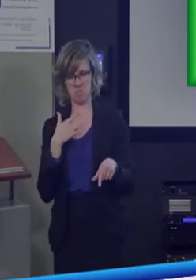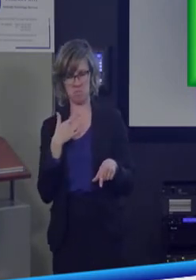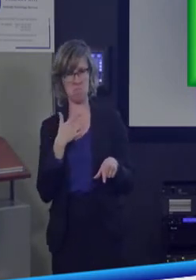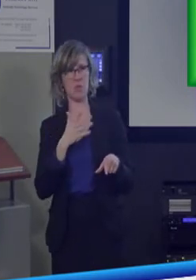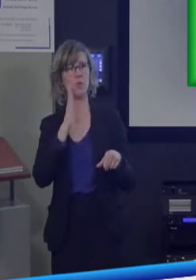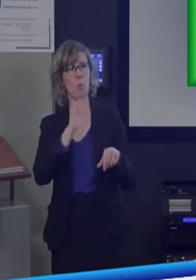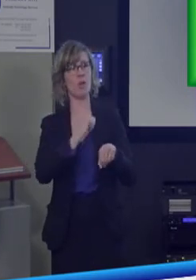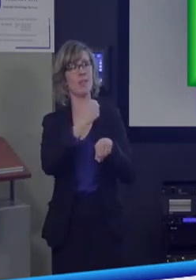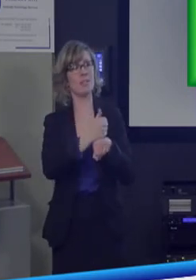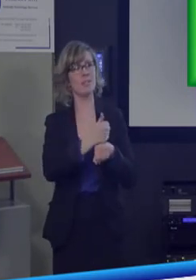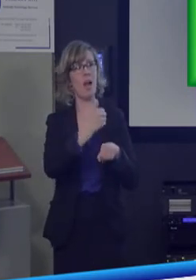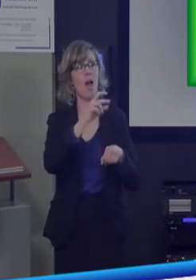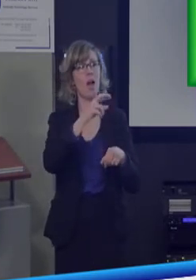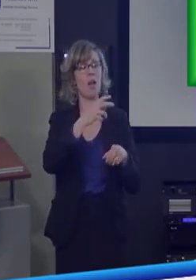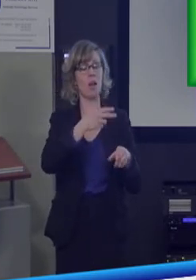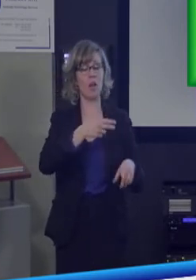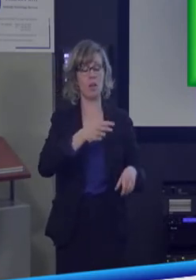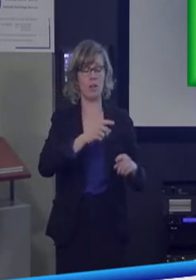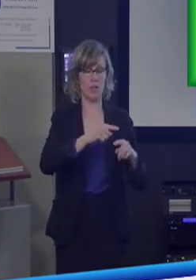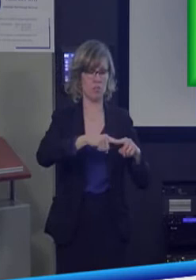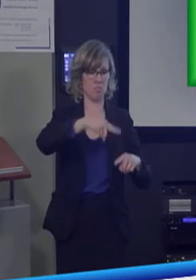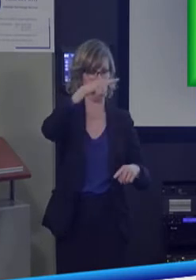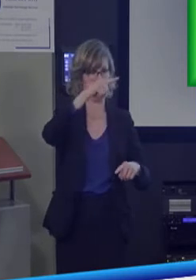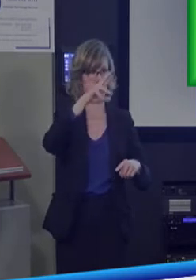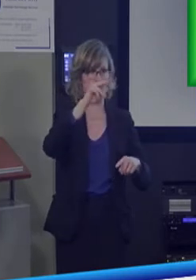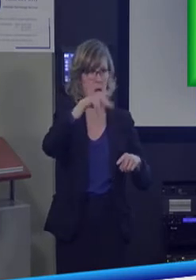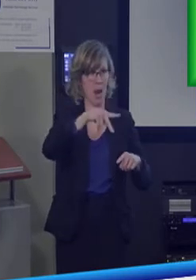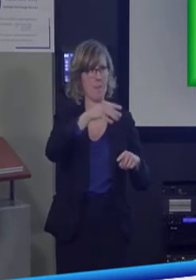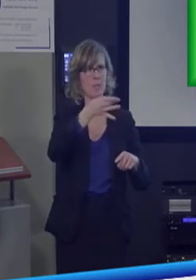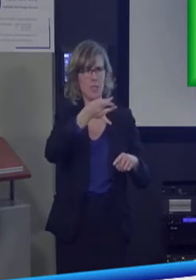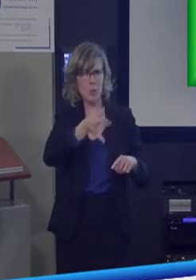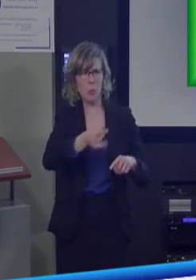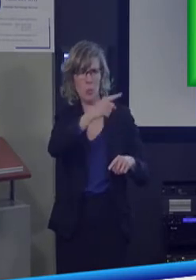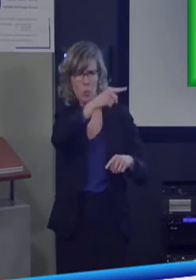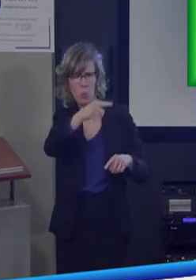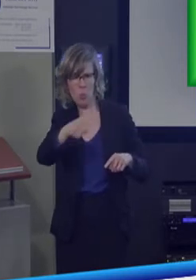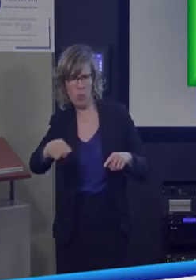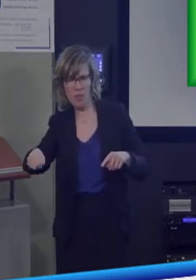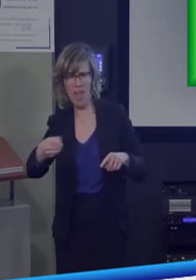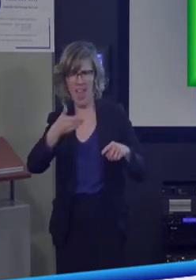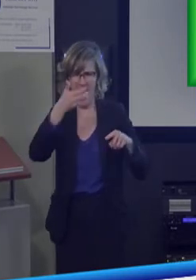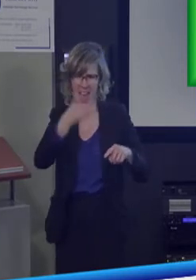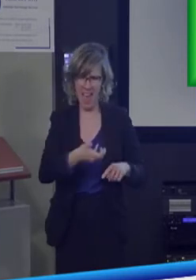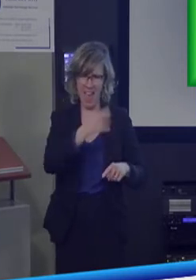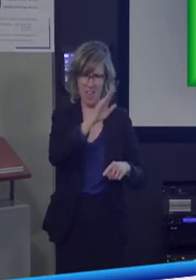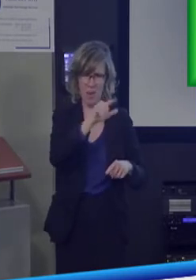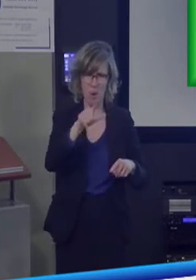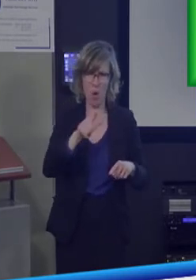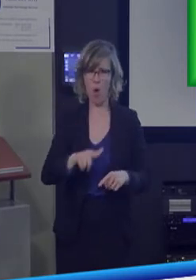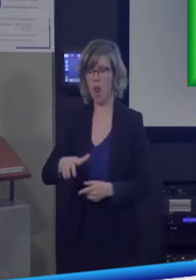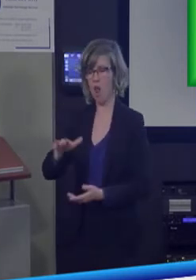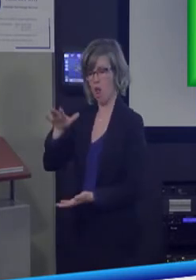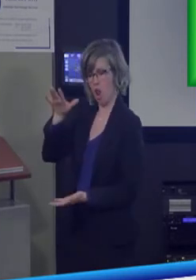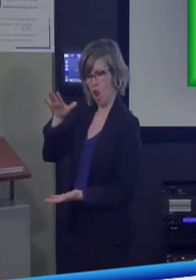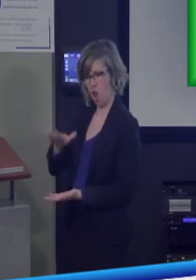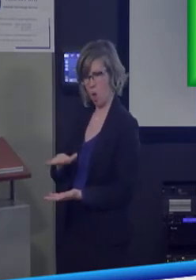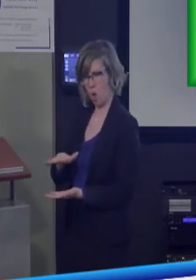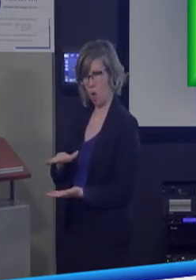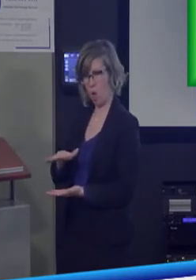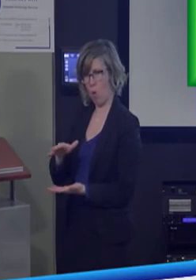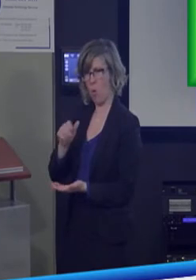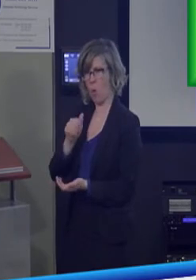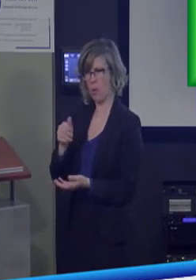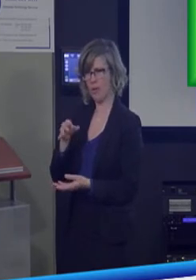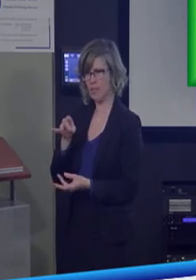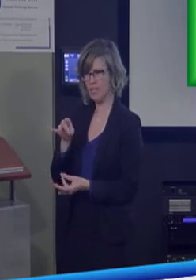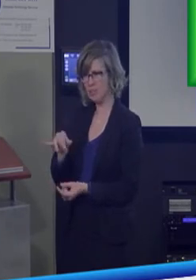smooth surface with a very heavy, massive ball. And they set up a low surface. And we say, well, why did you do